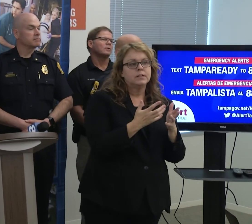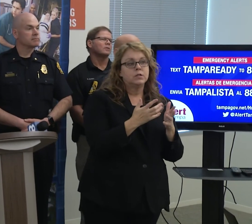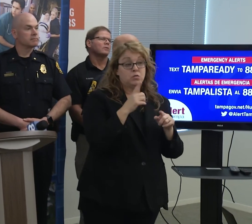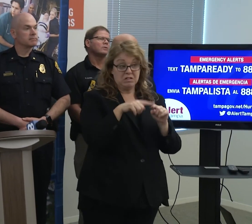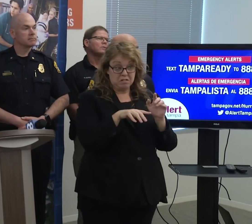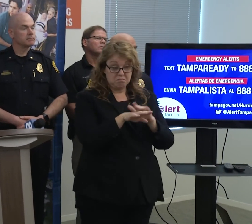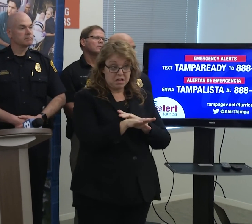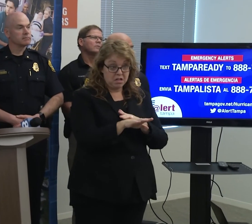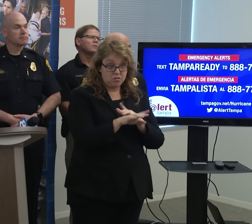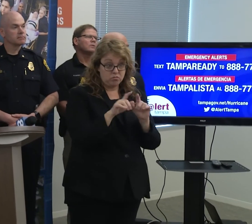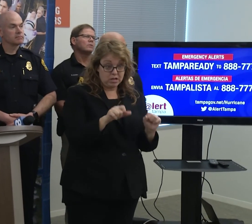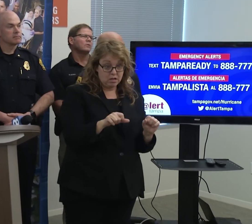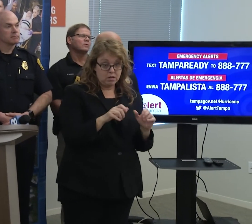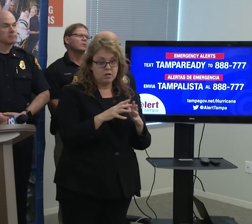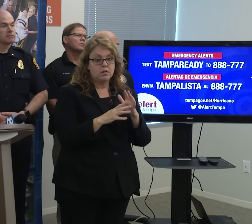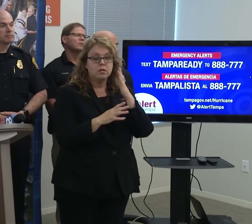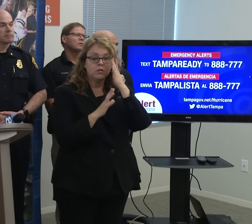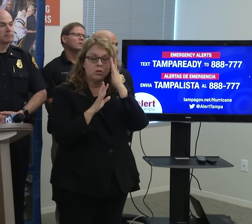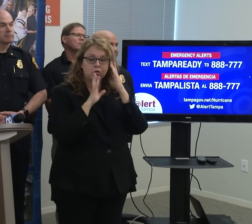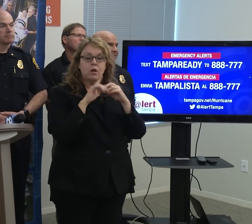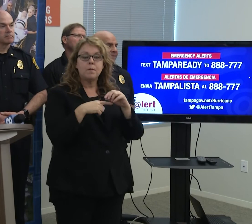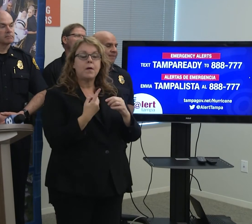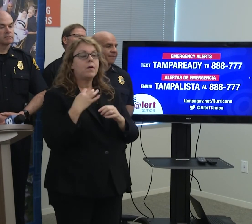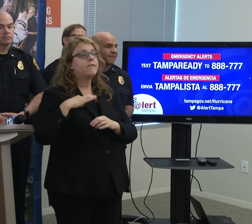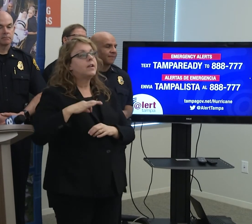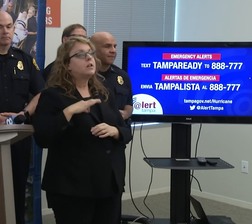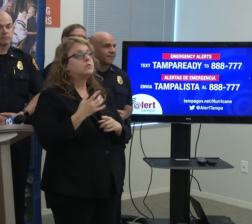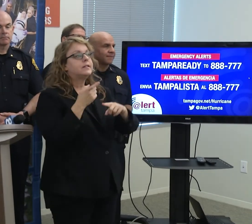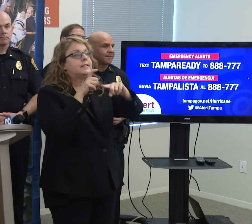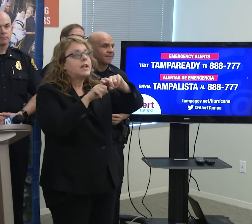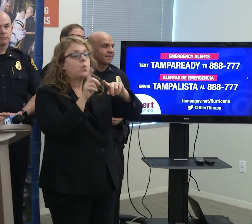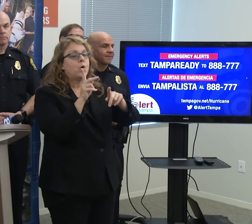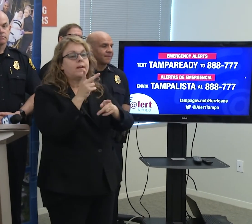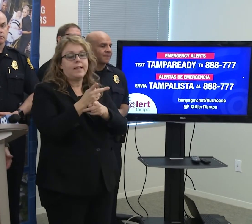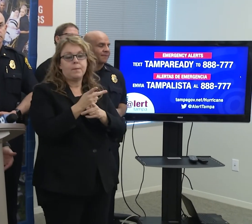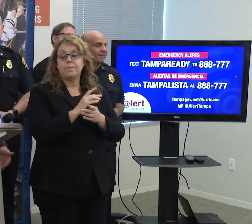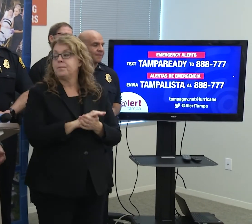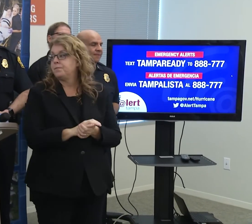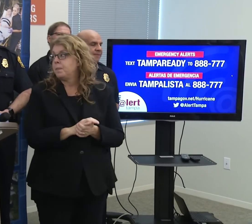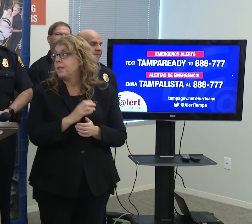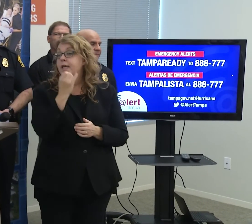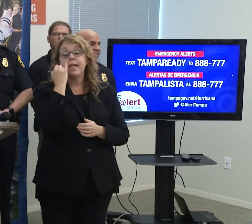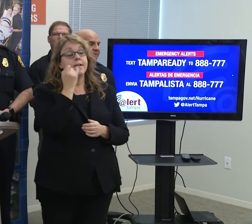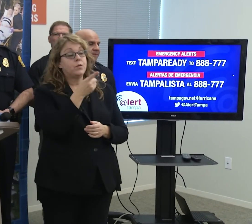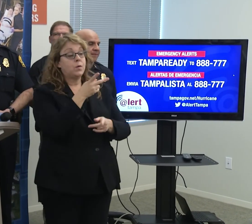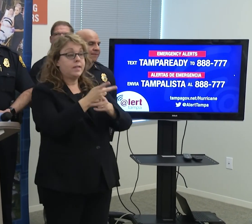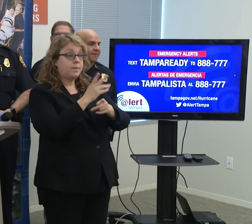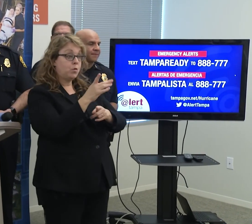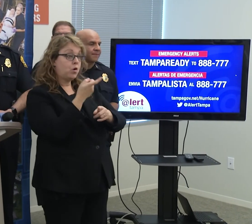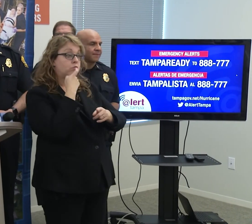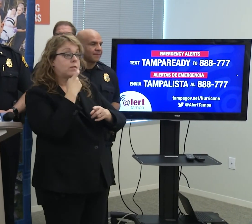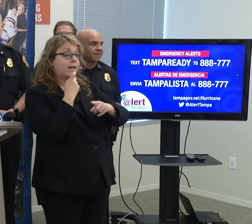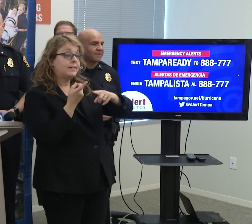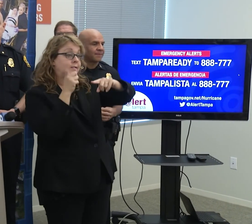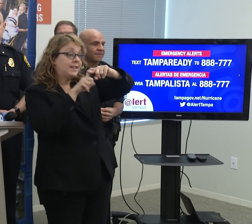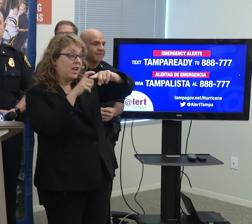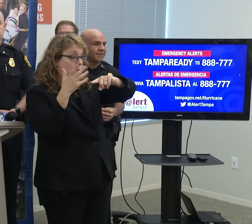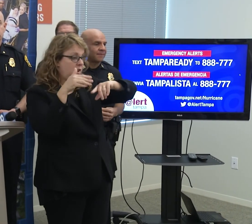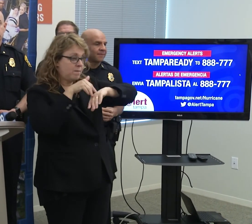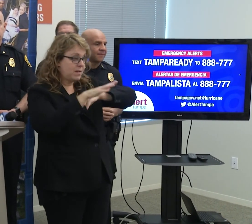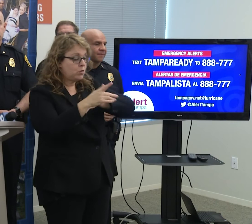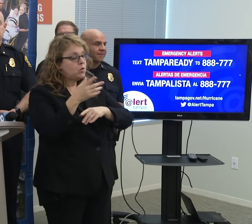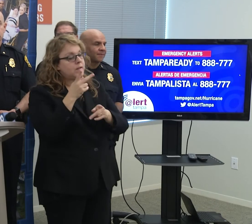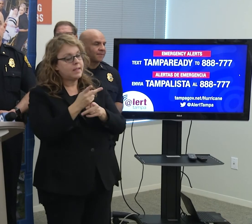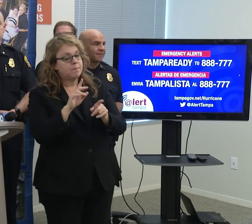back to your neighborhood. Or just talk about the advantage of those and where they should be kept. Well, if they keep the hang tags in the